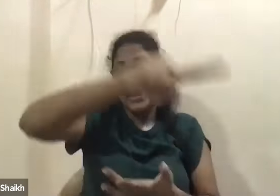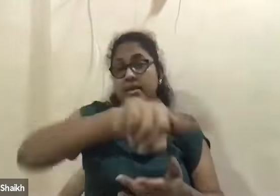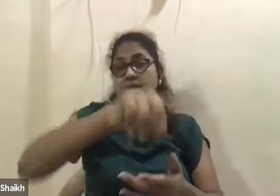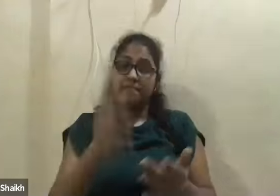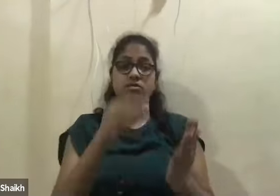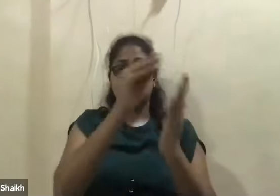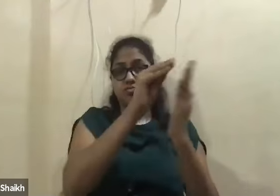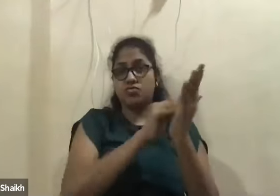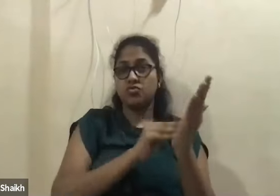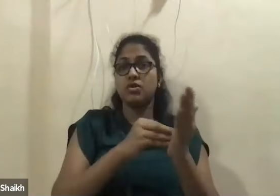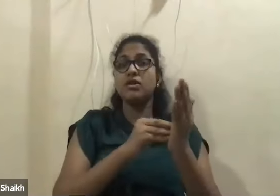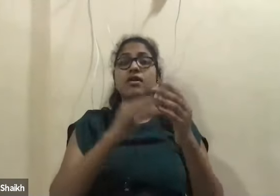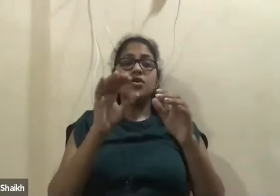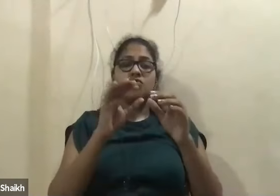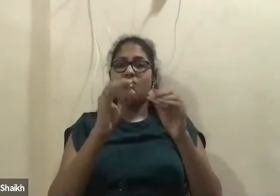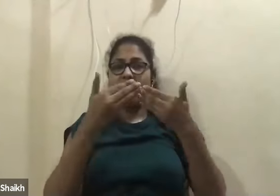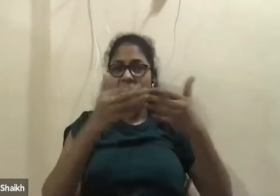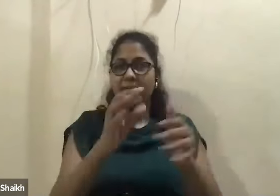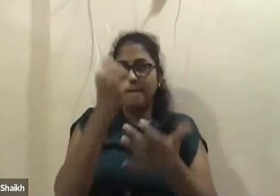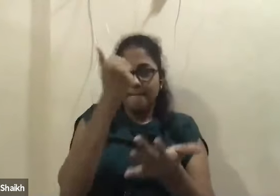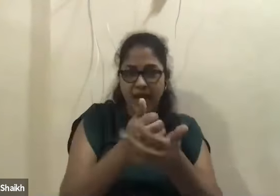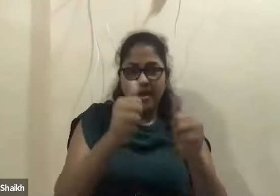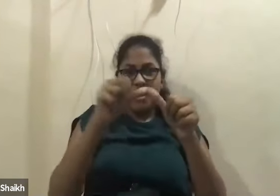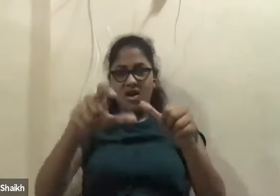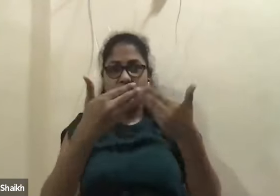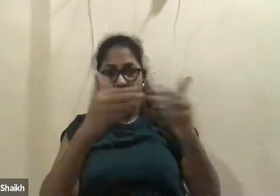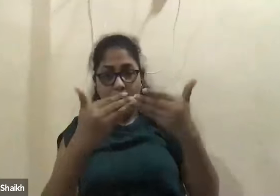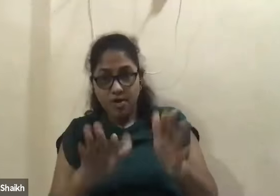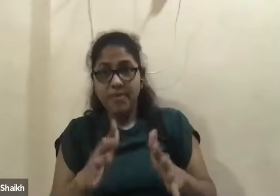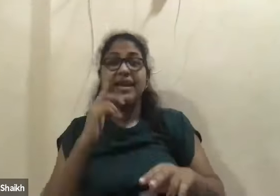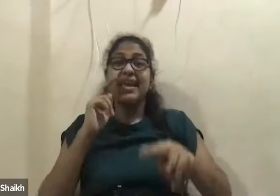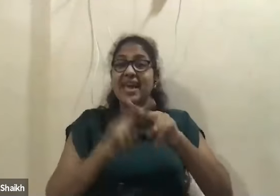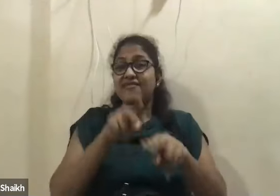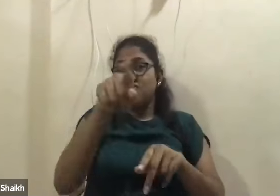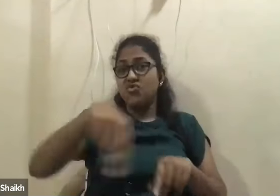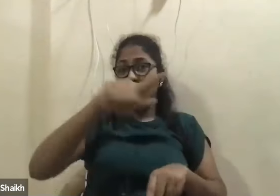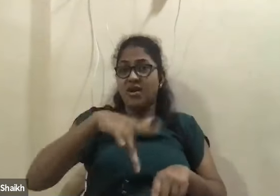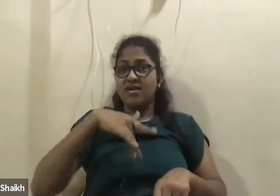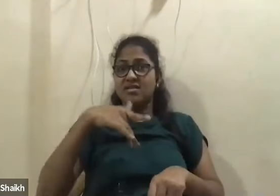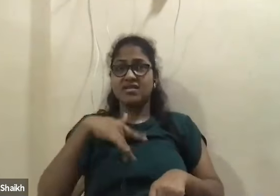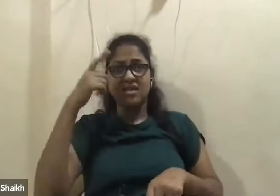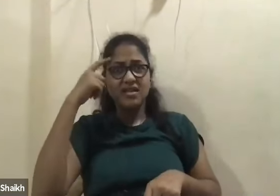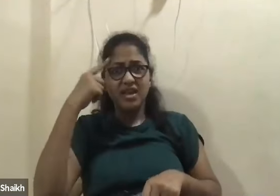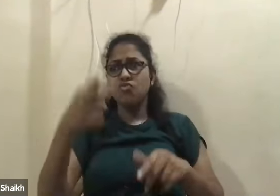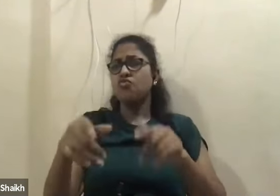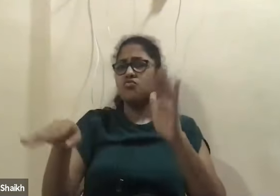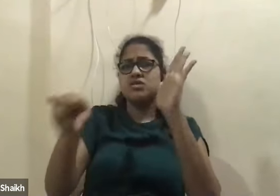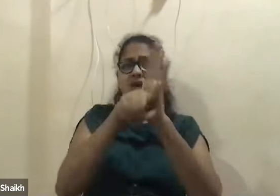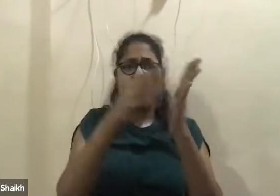of opening and operating bank accounts. So if you're ever harassed that, oh, why are you signing? How do I know you are the